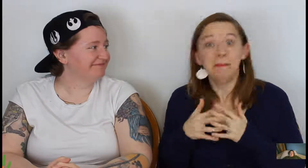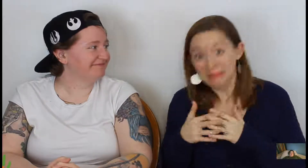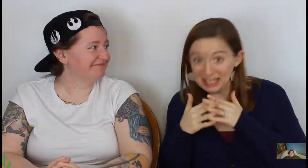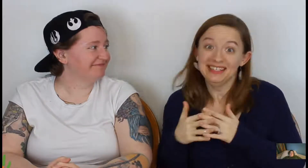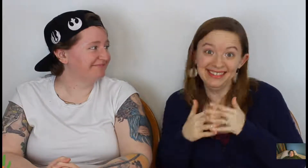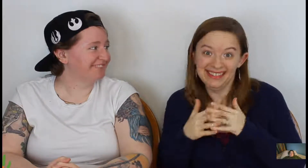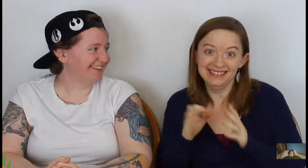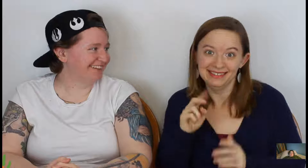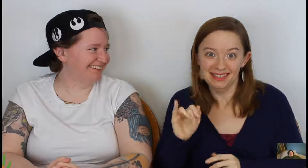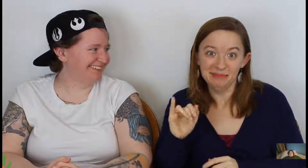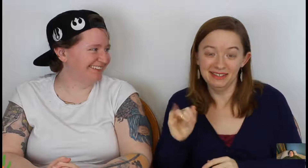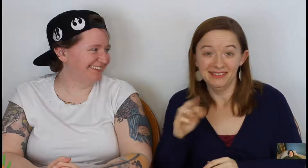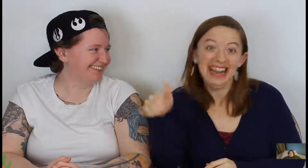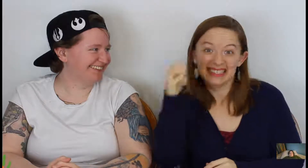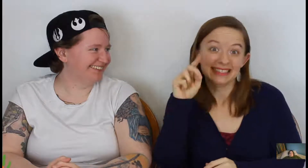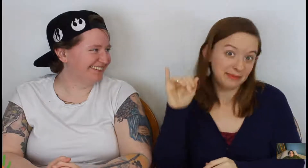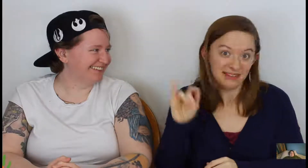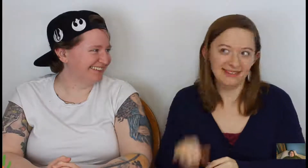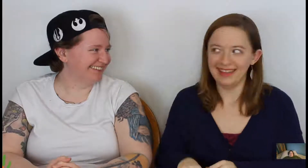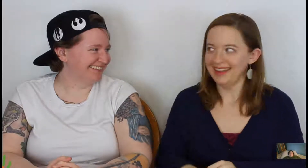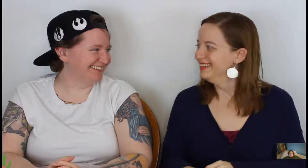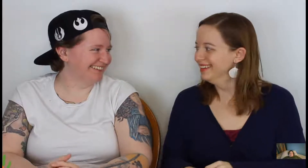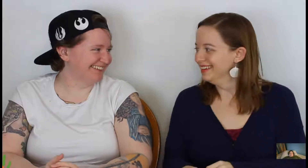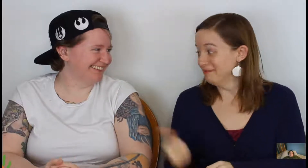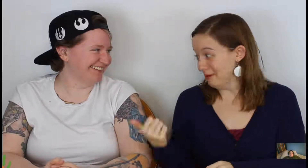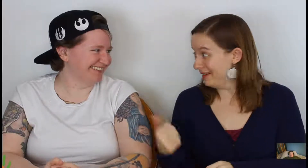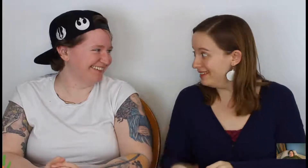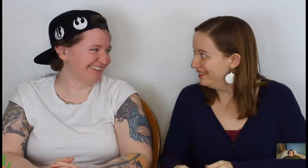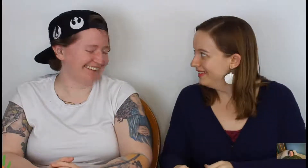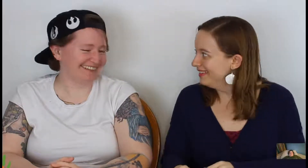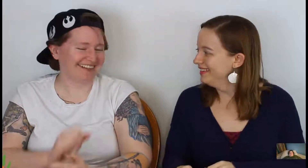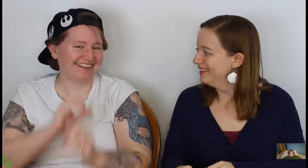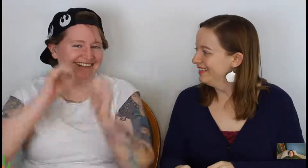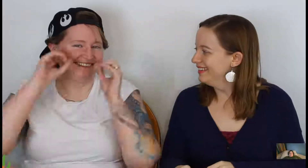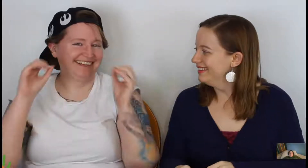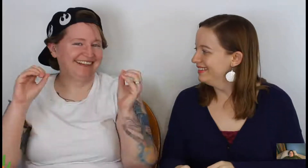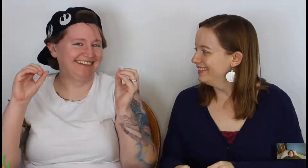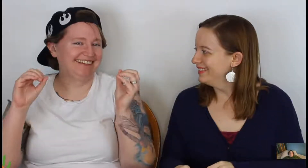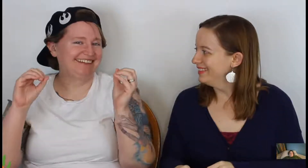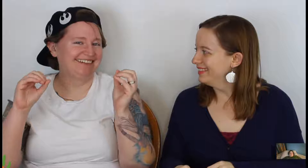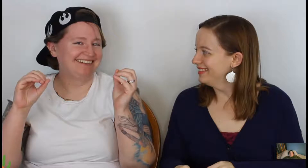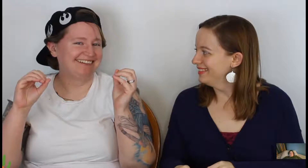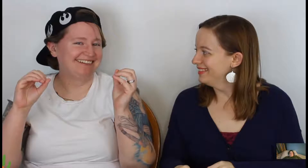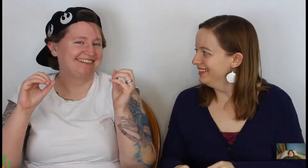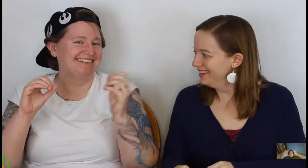I've never taken the American ASLPI. What about you?